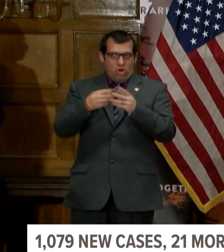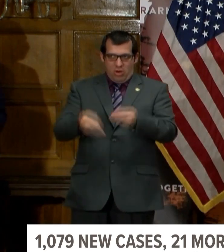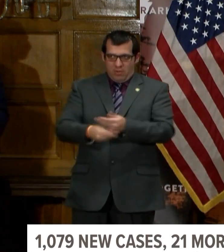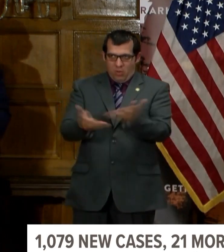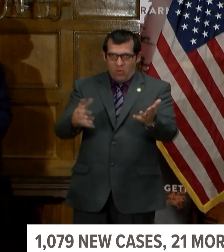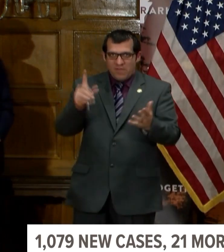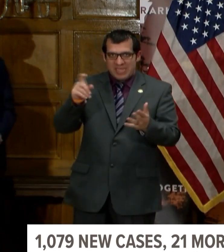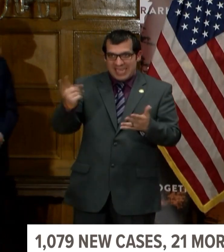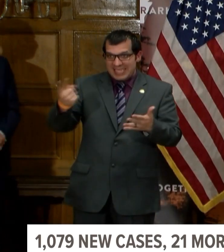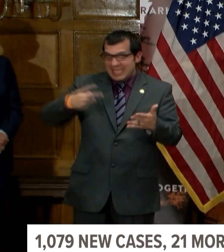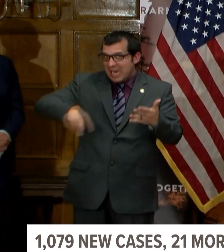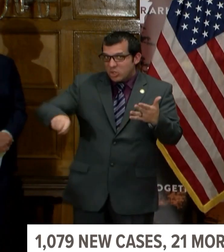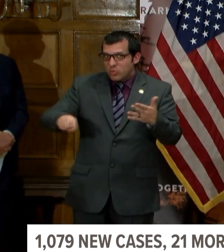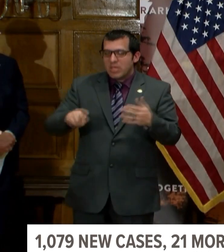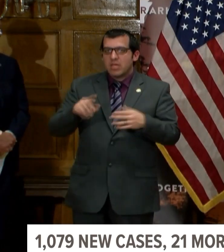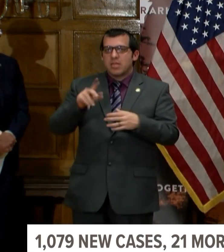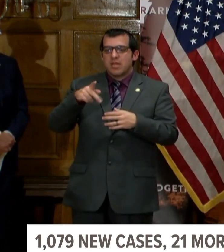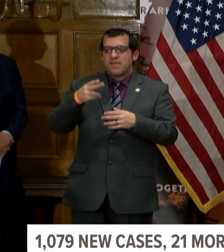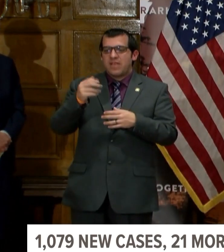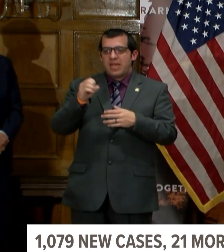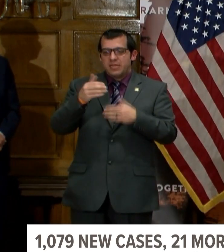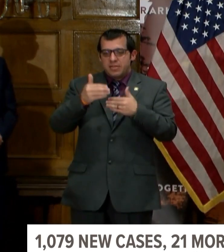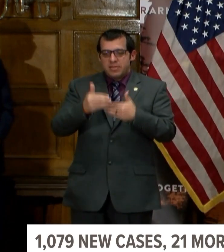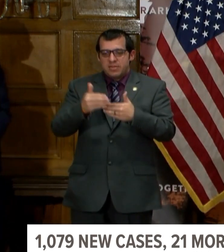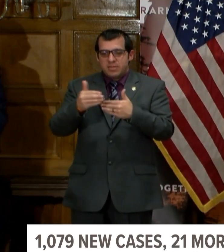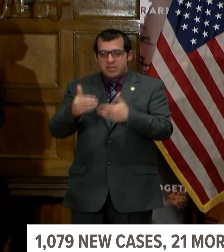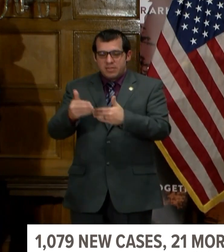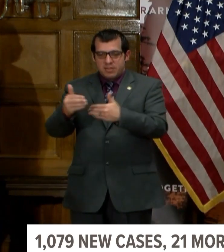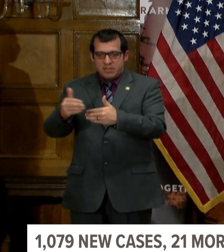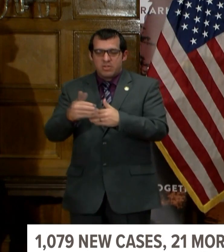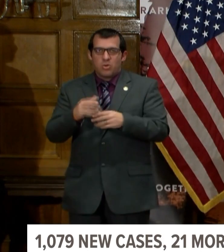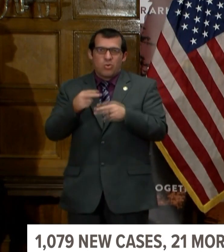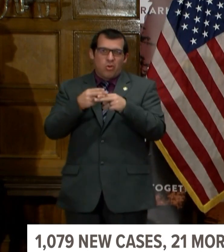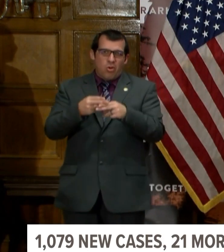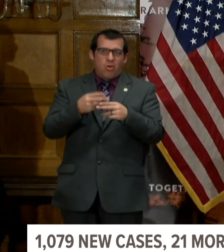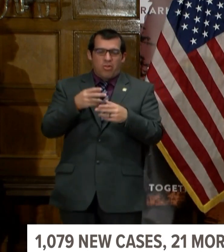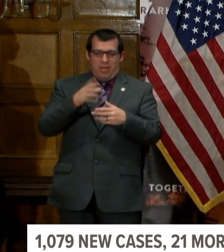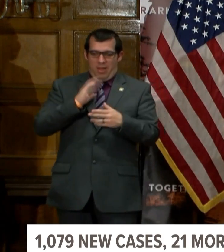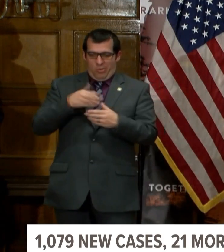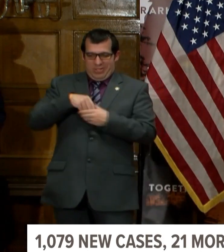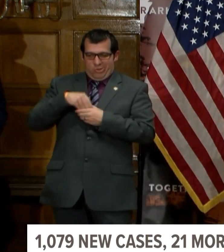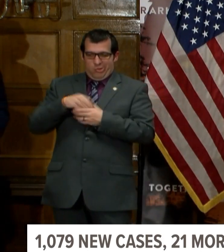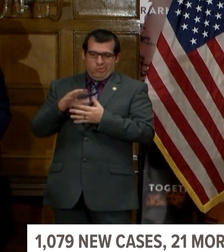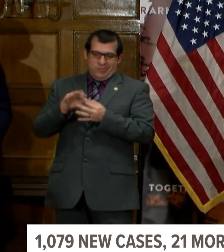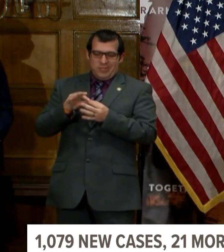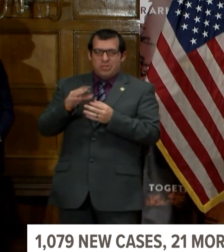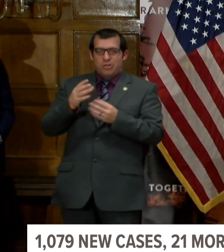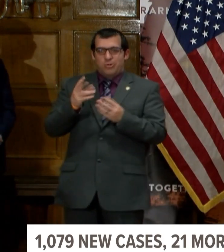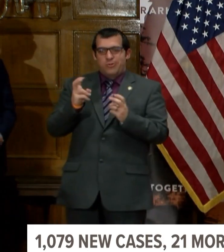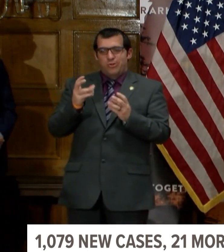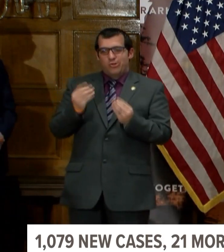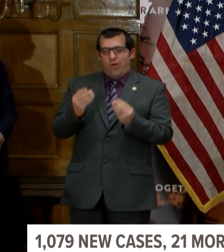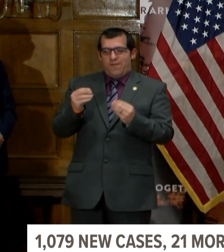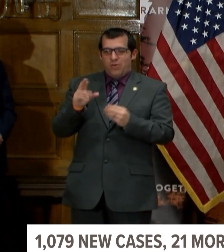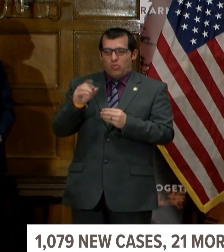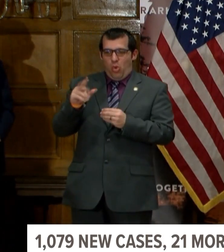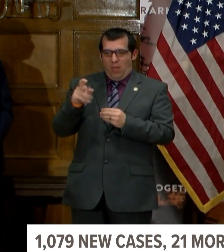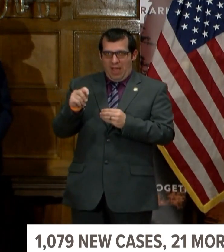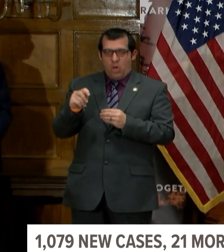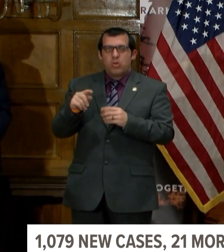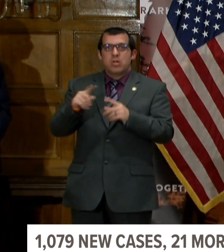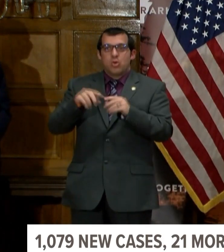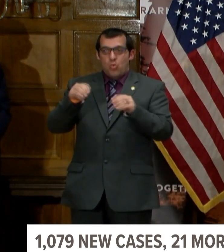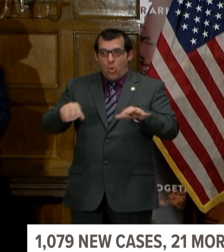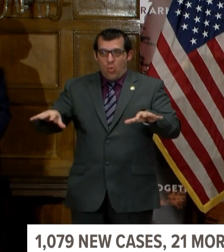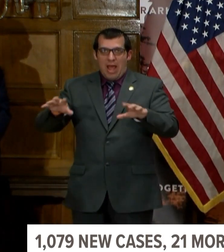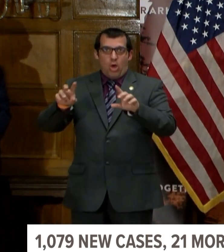week with a phased rollout, what we're referring to internally as a soft rollout. Department-wide will begin